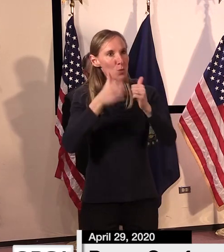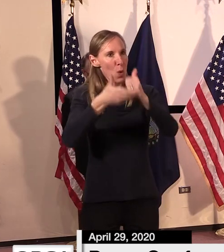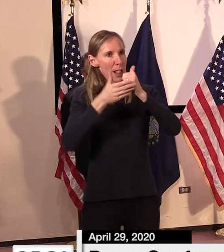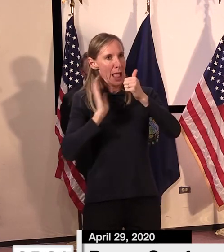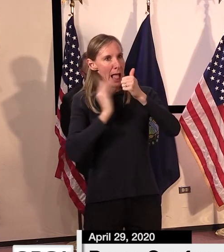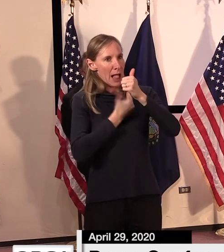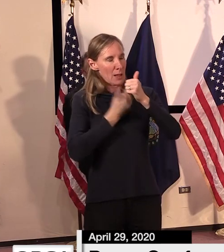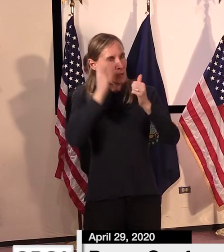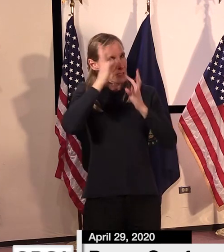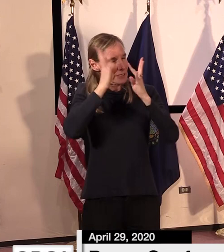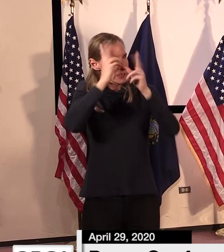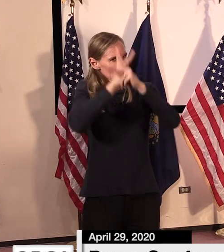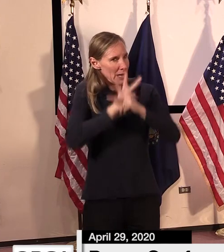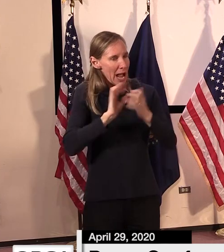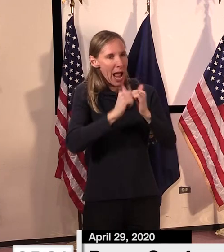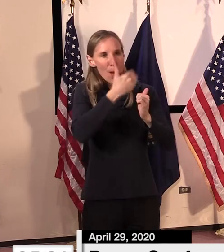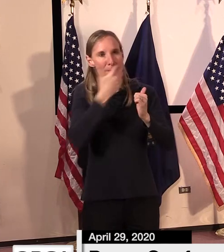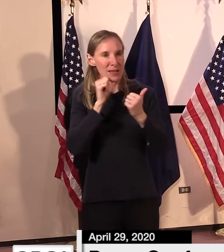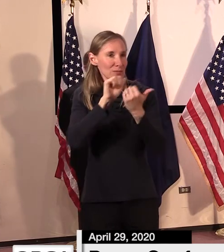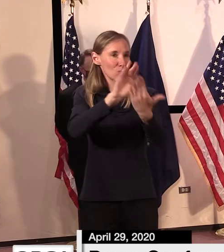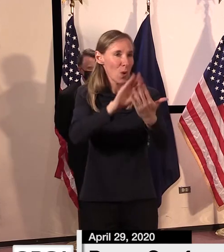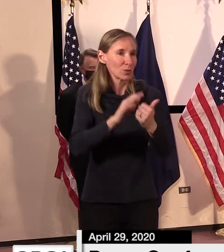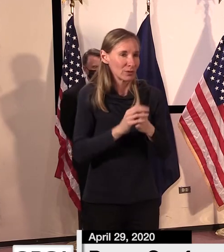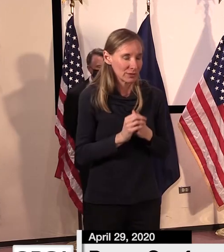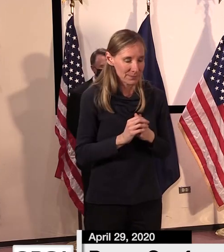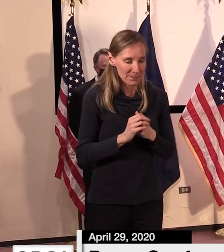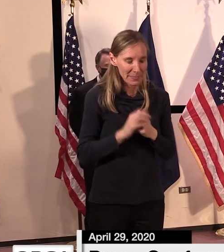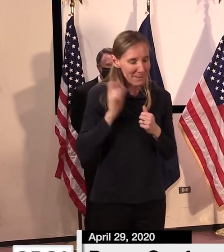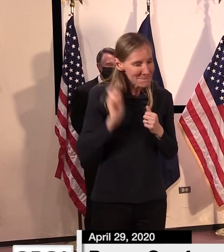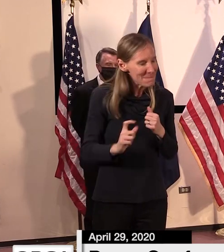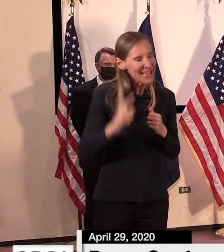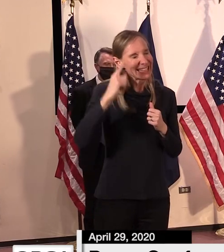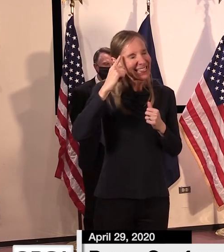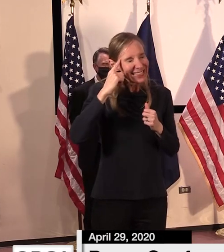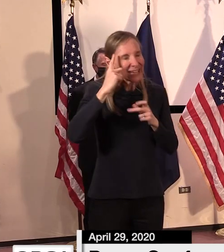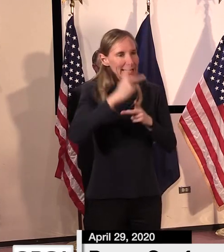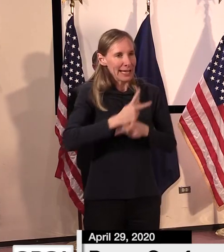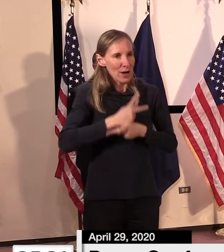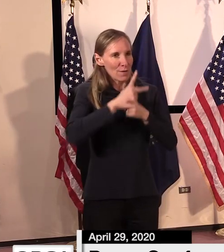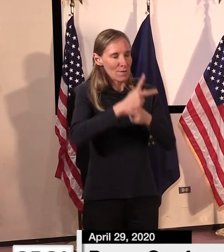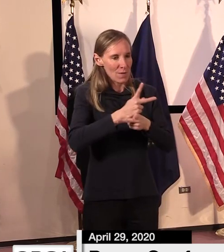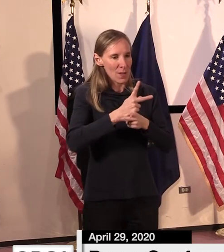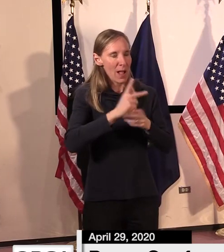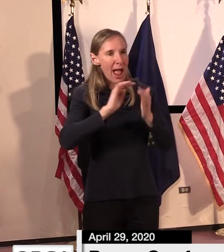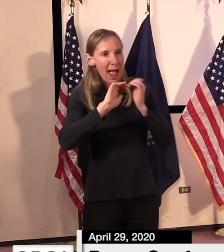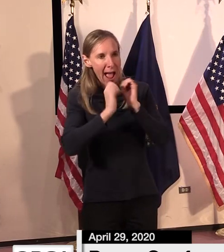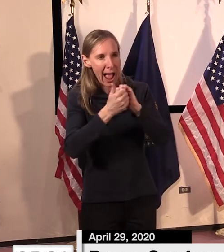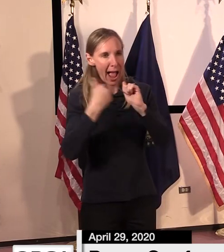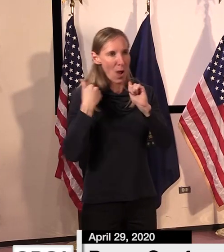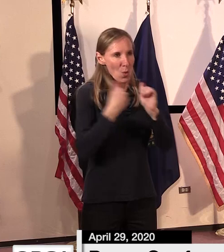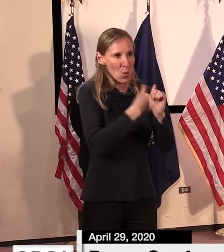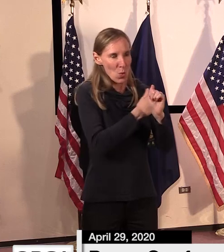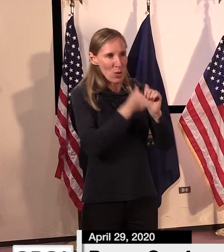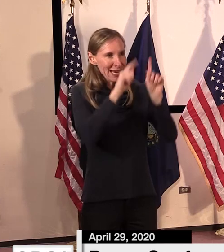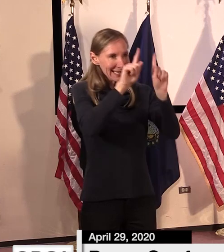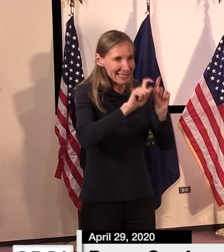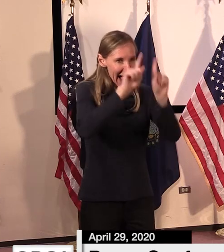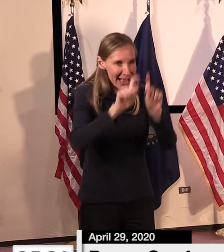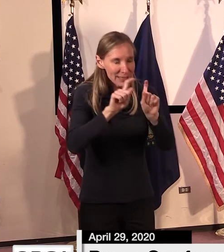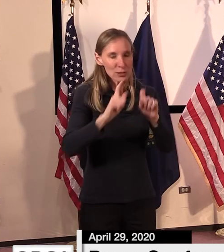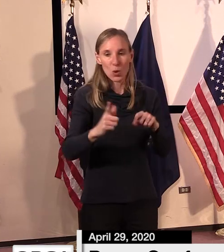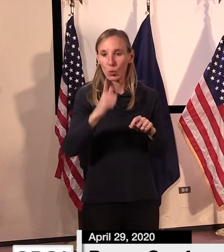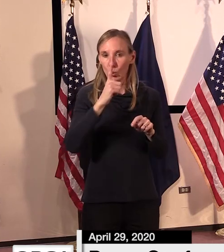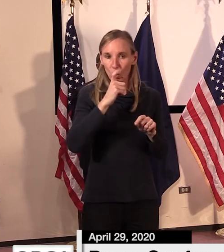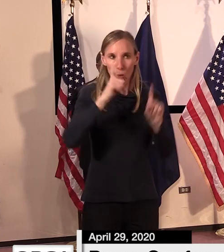arise. And with this, we must be thoughtful in how we deploy our resources and our public health workers. Throughout